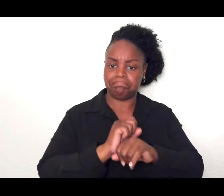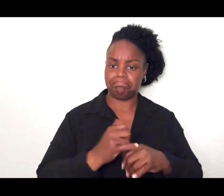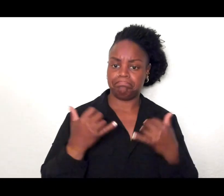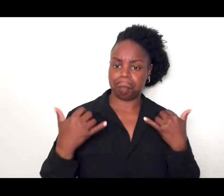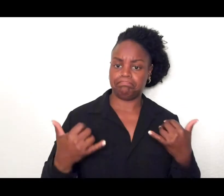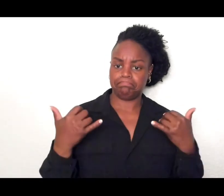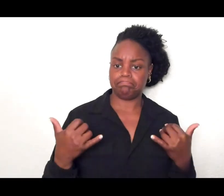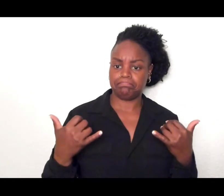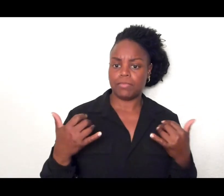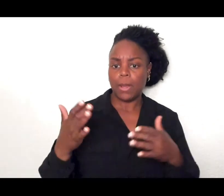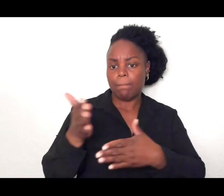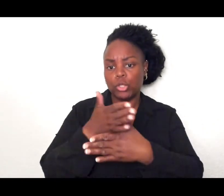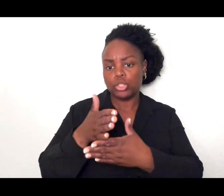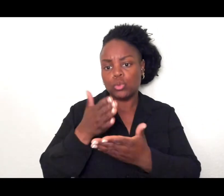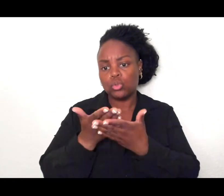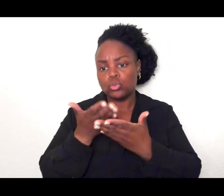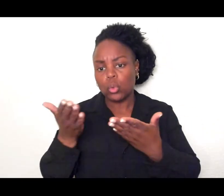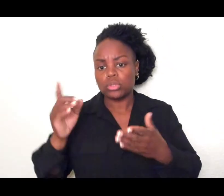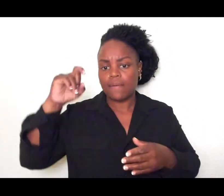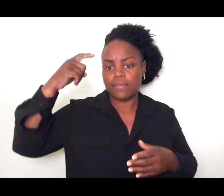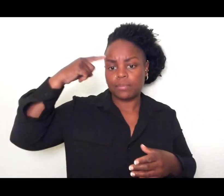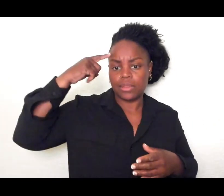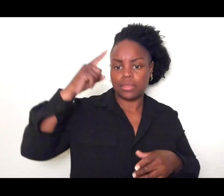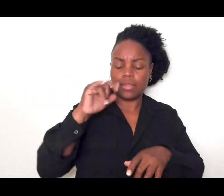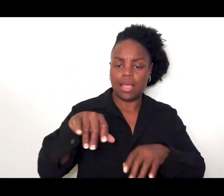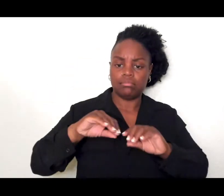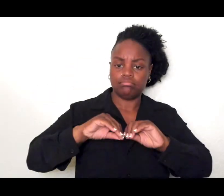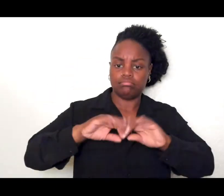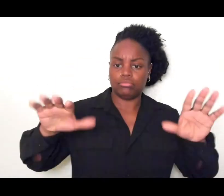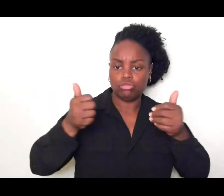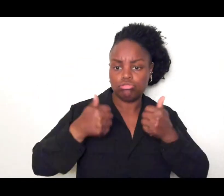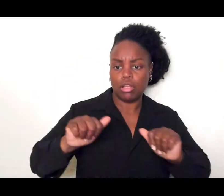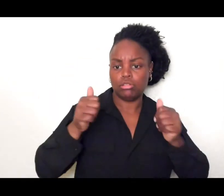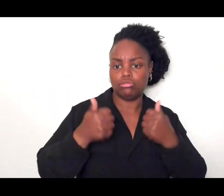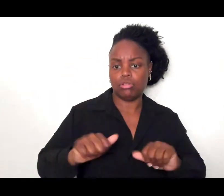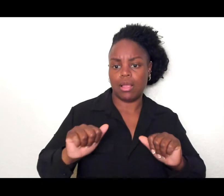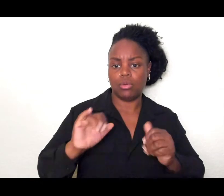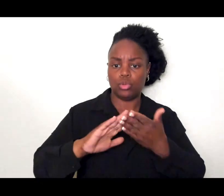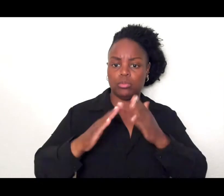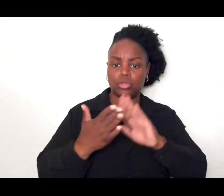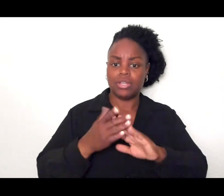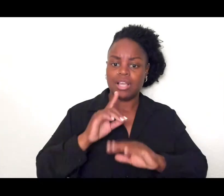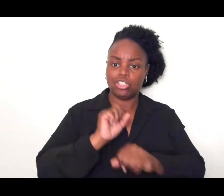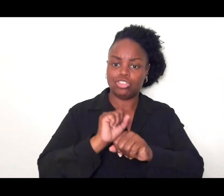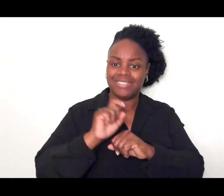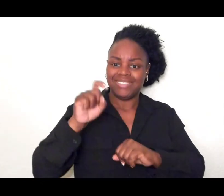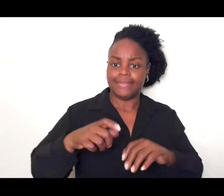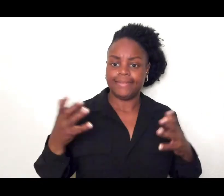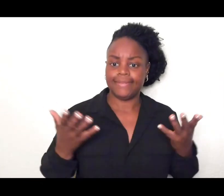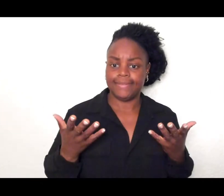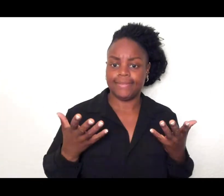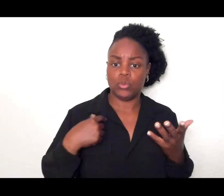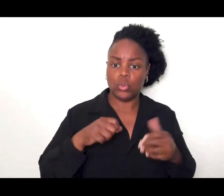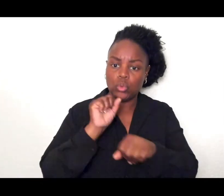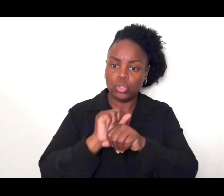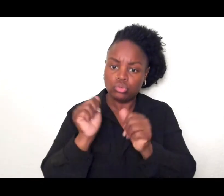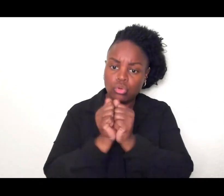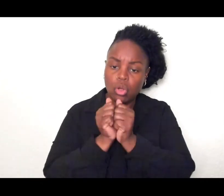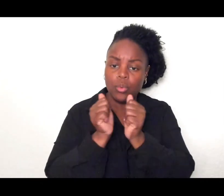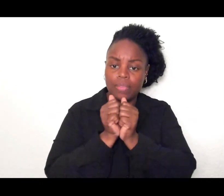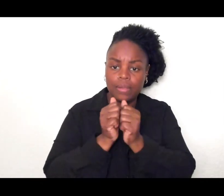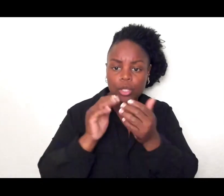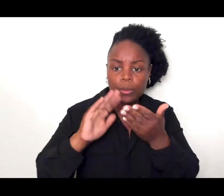in the Central Valley of California, where I live currently, is one of the worst in the nation, and it